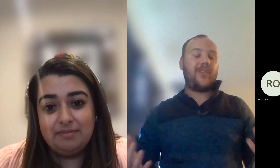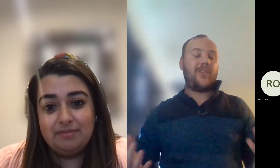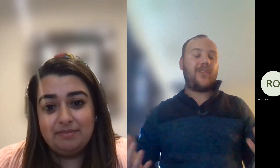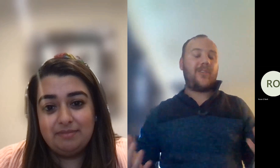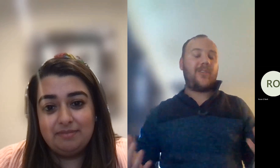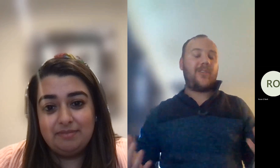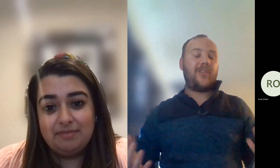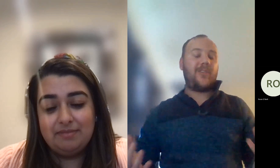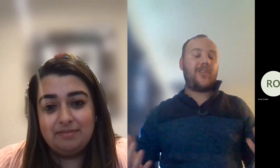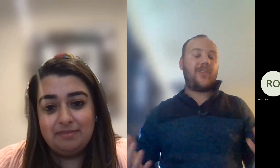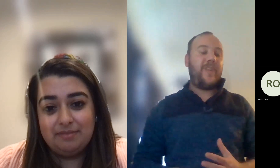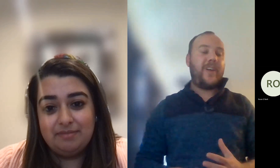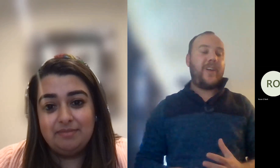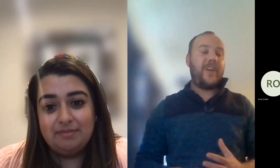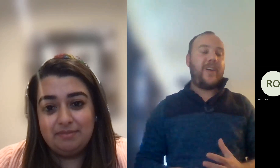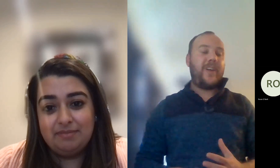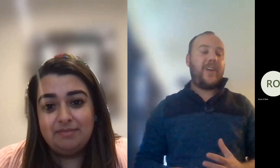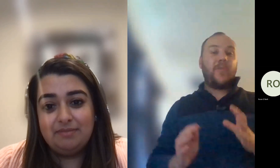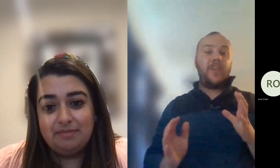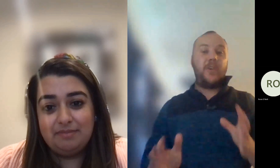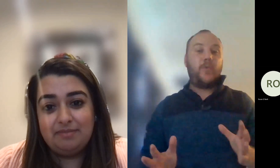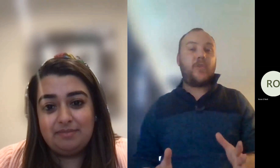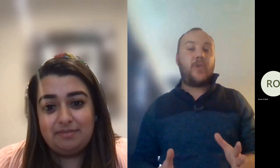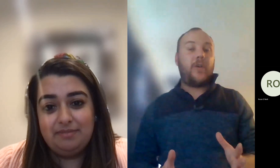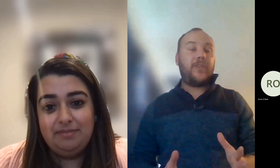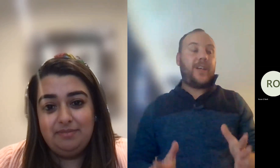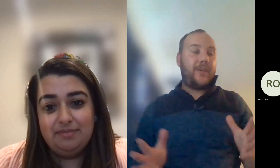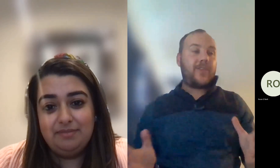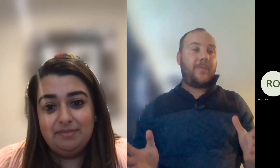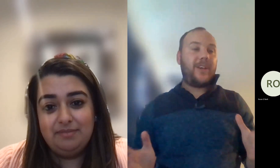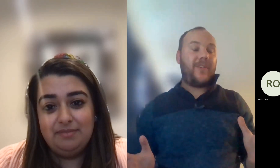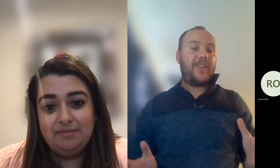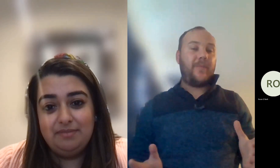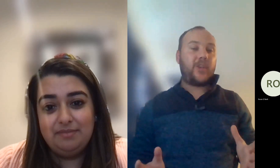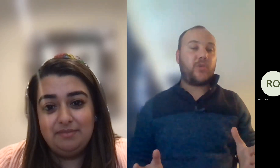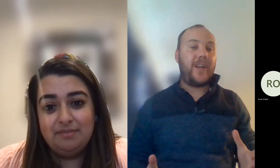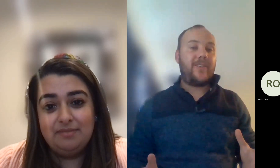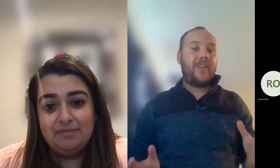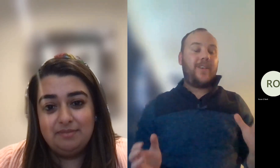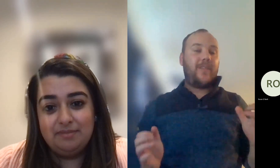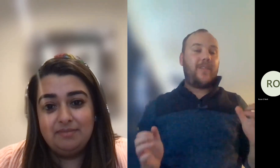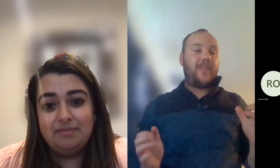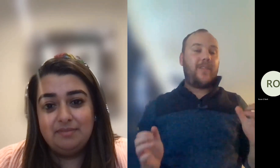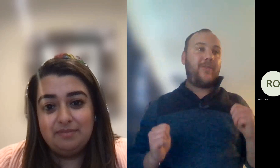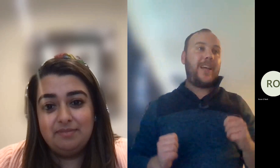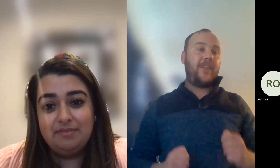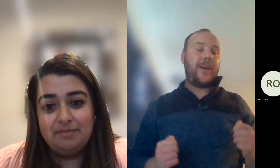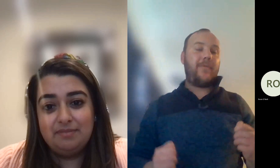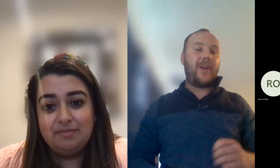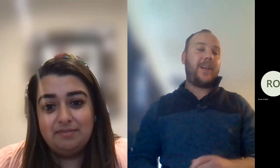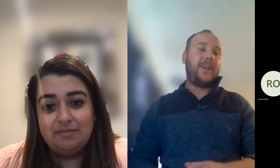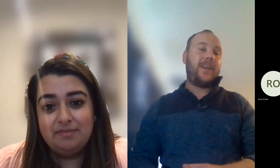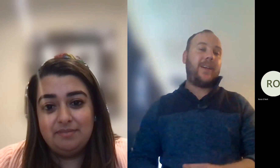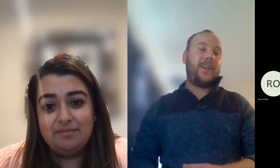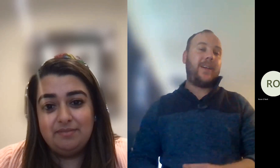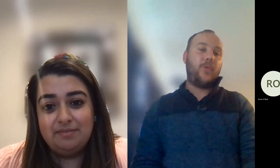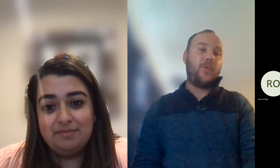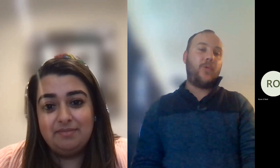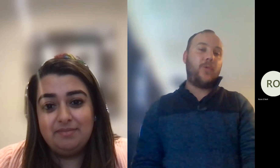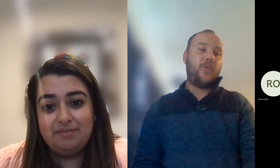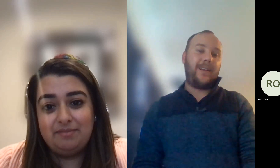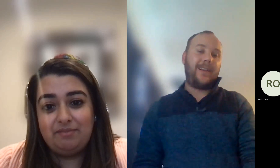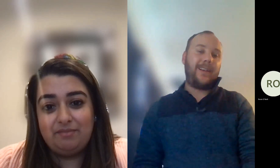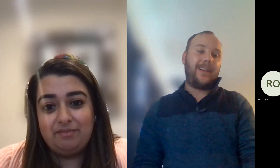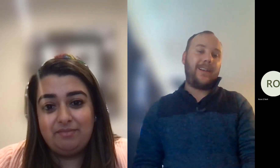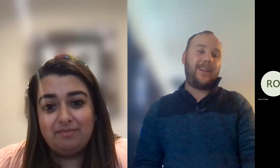there, or would you like to see that would make you think actually you've got definitely some of the traits that would mean you'd hit the ground running in